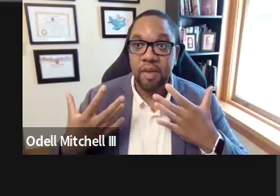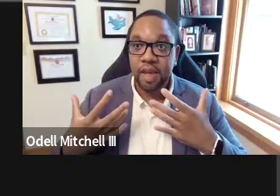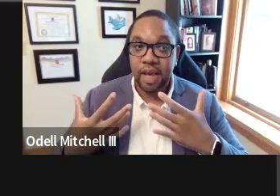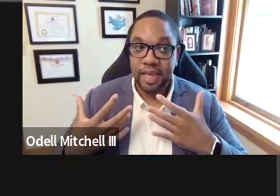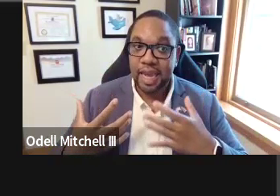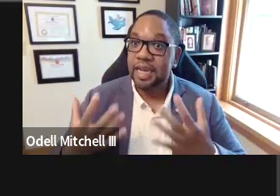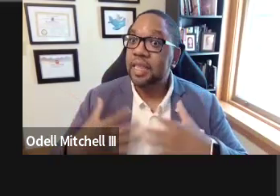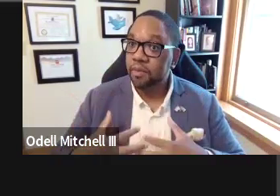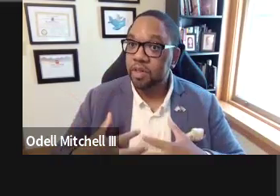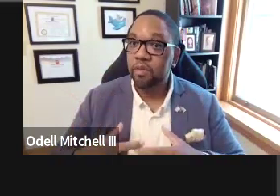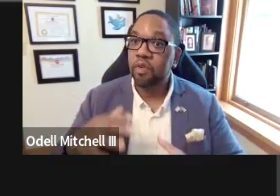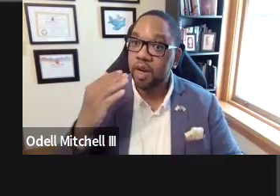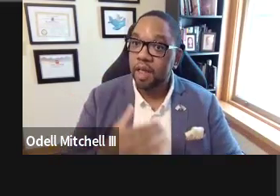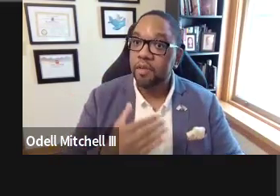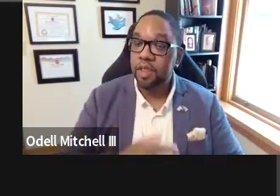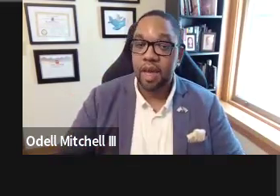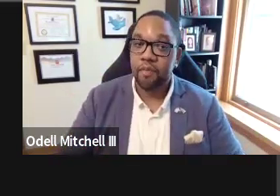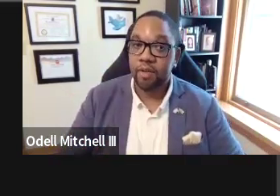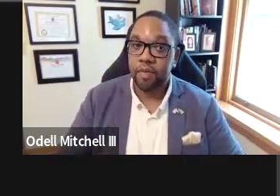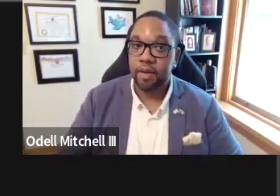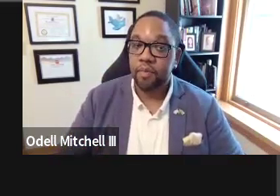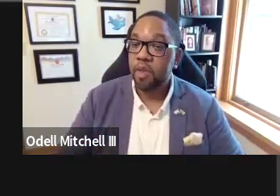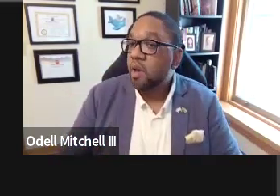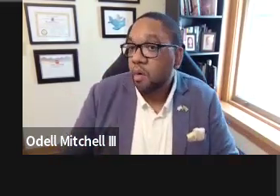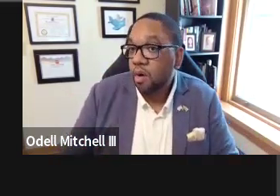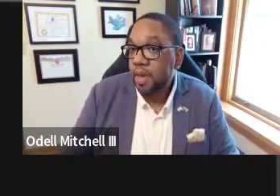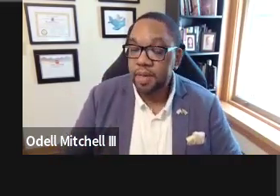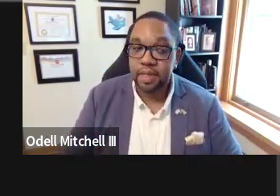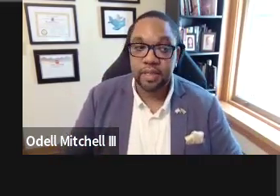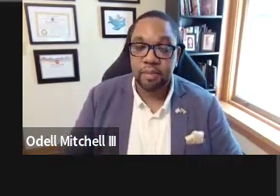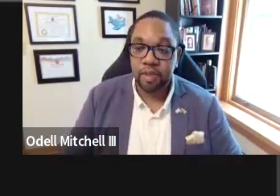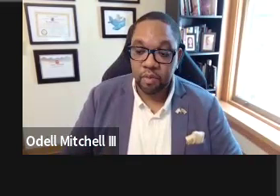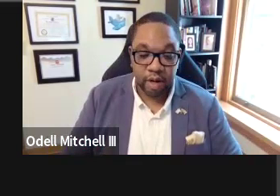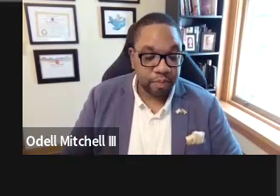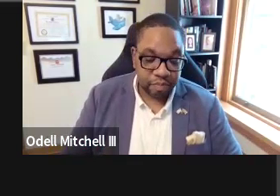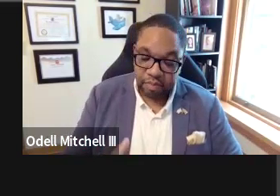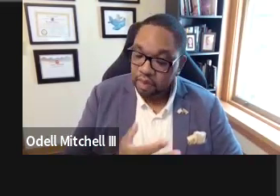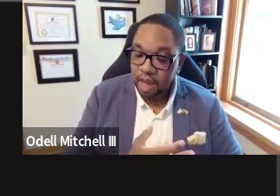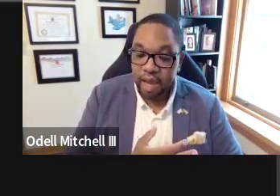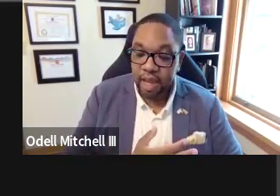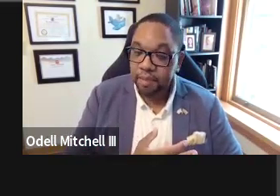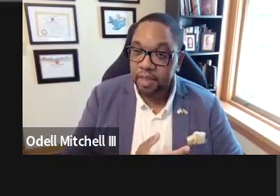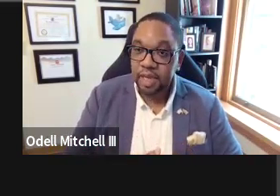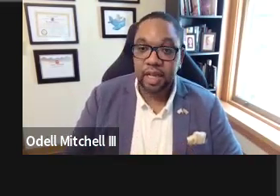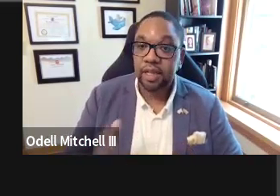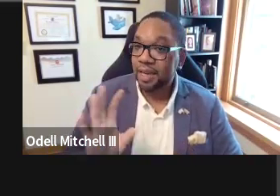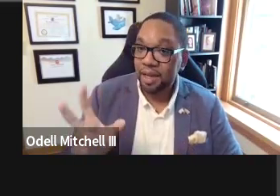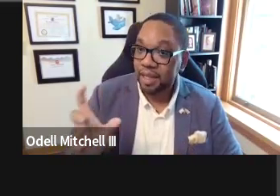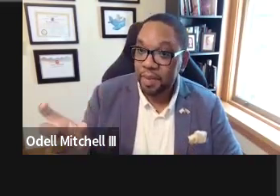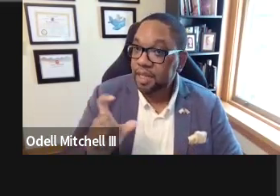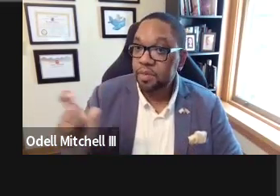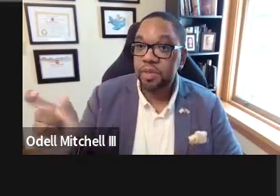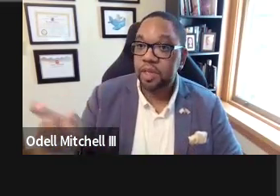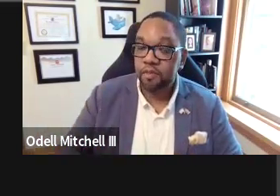to get anything in return for it other than the upfront fee. Or maybe this is something where I am assigning like